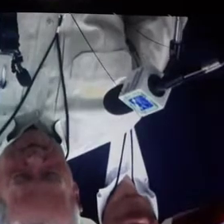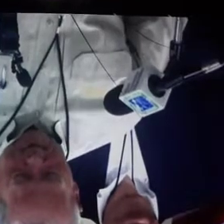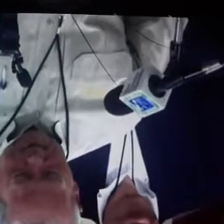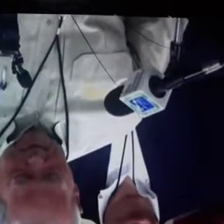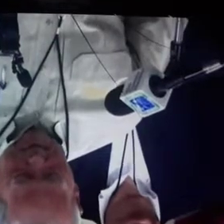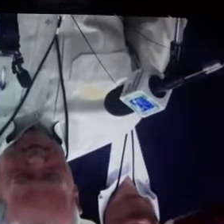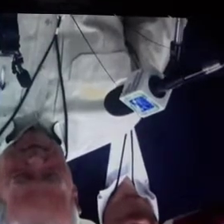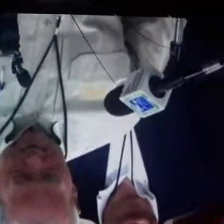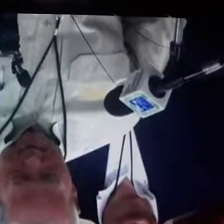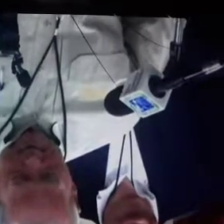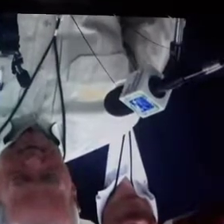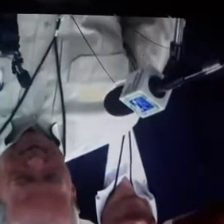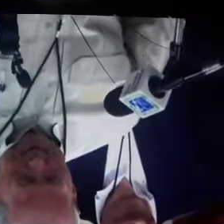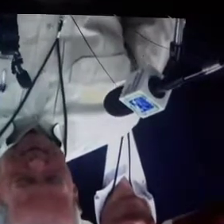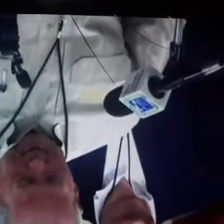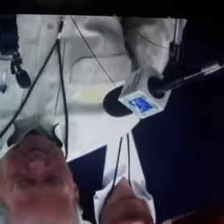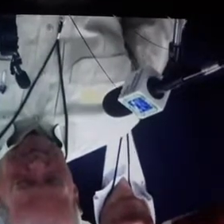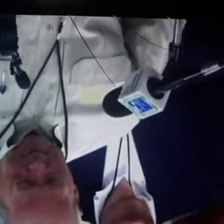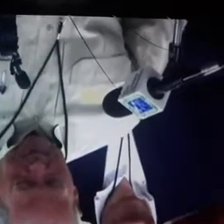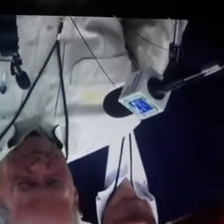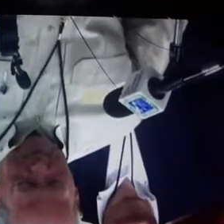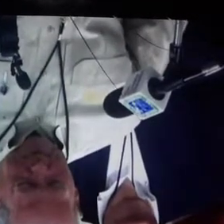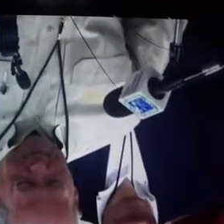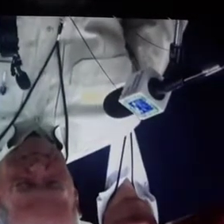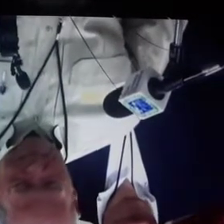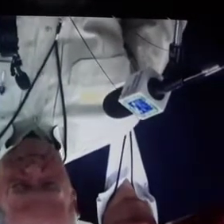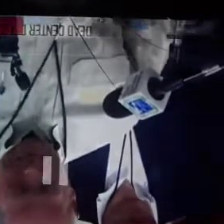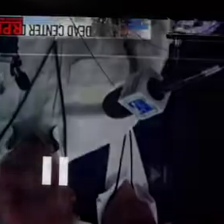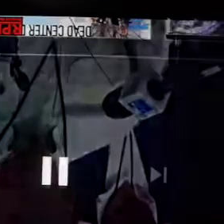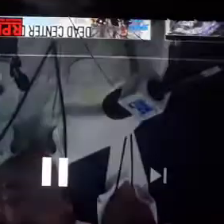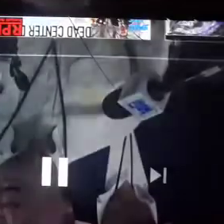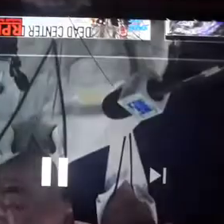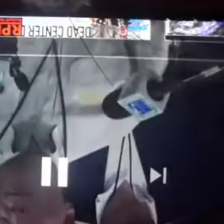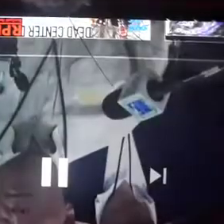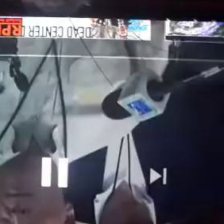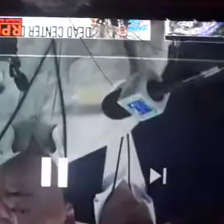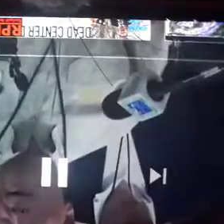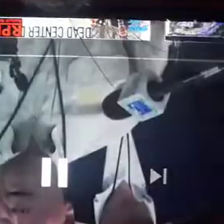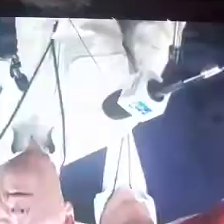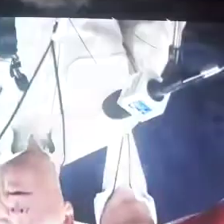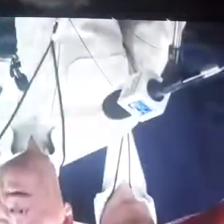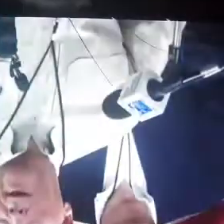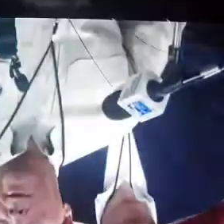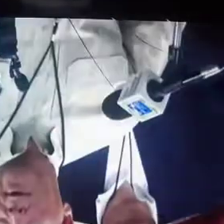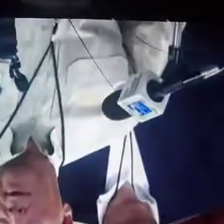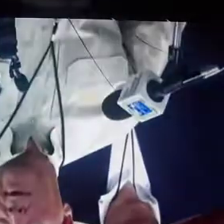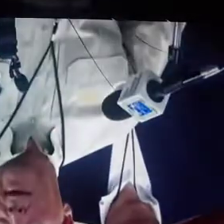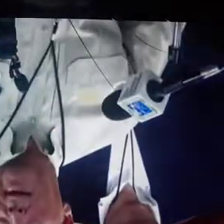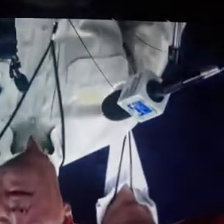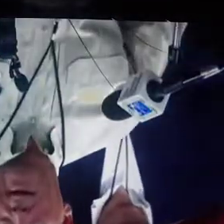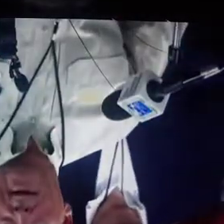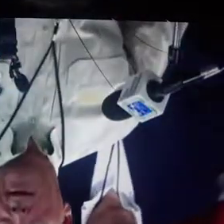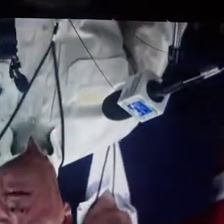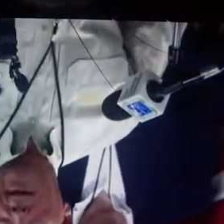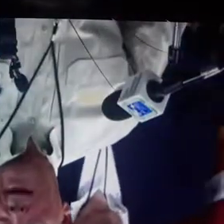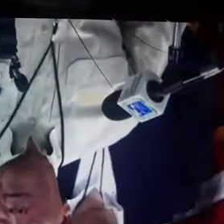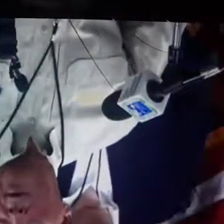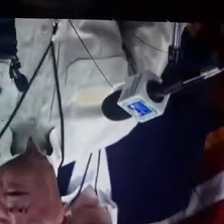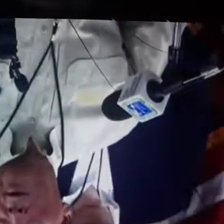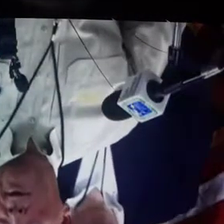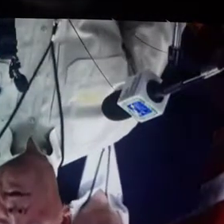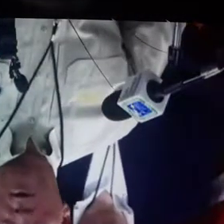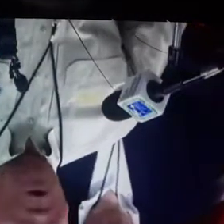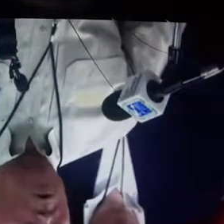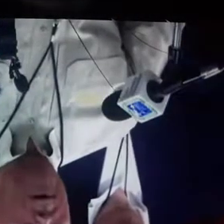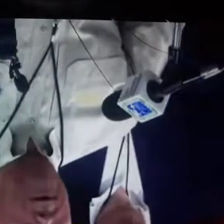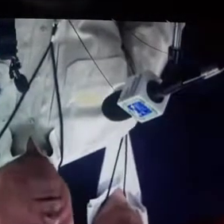mind. Say what now? The key to protecting yourself and your family is to stay home. Colonel Baxley covered that. There is